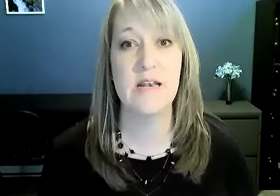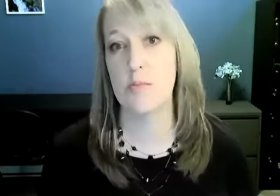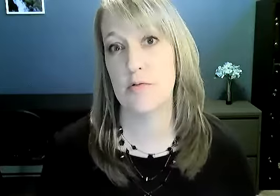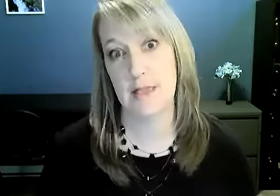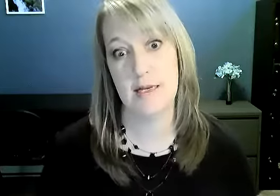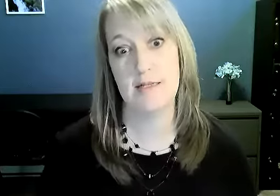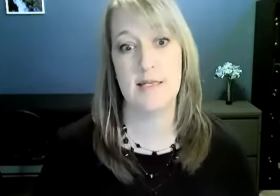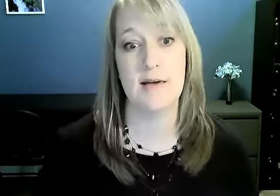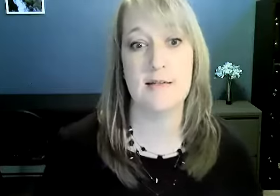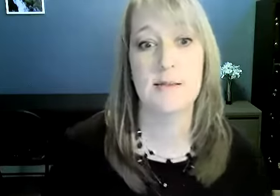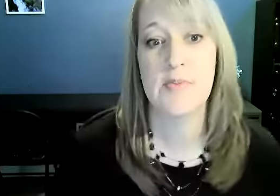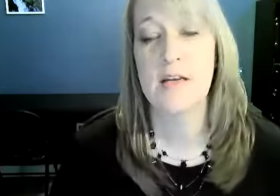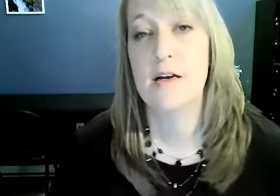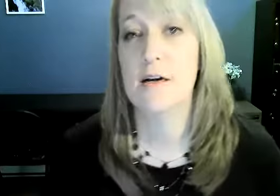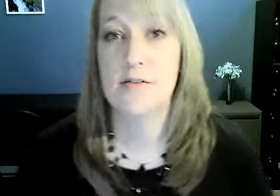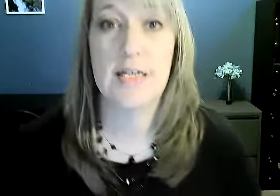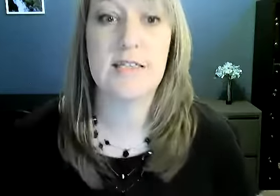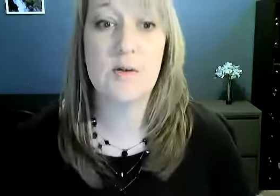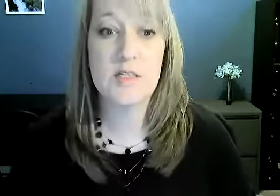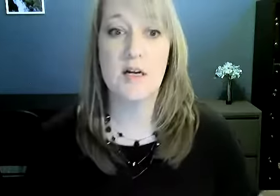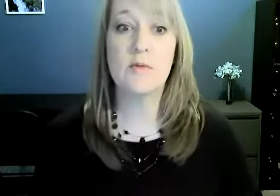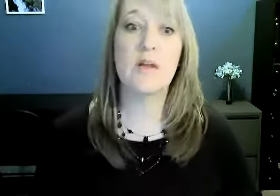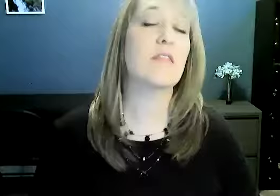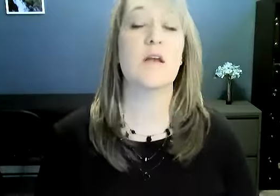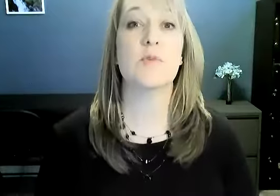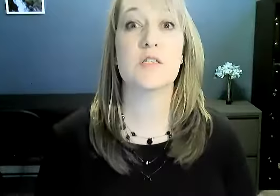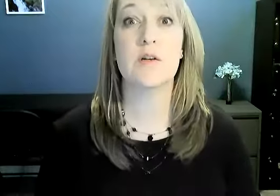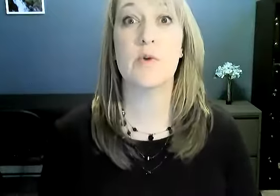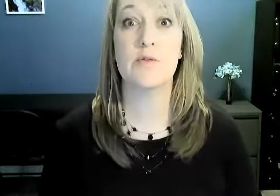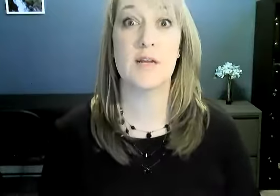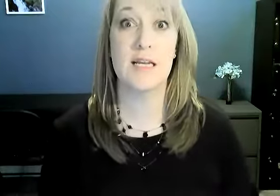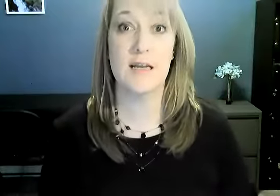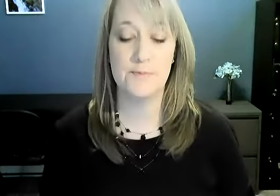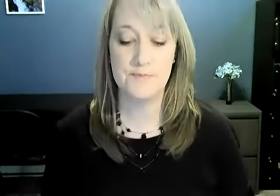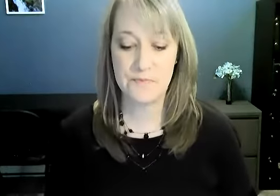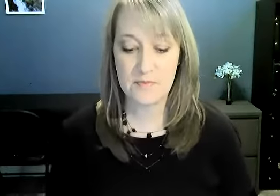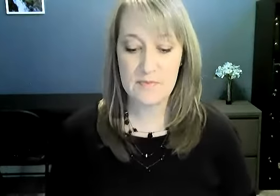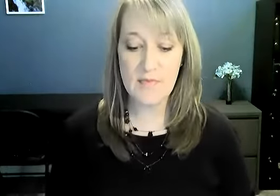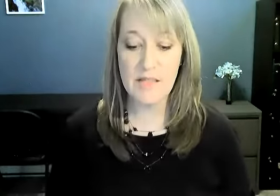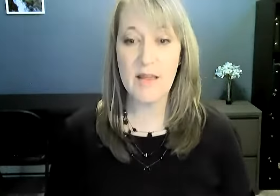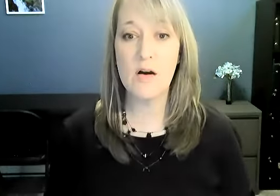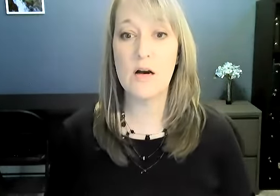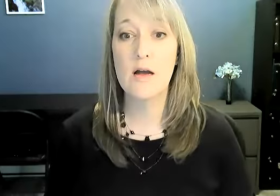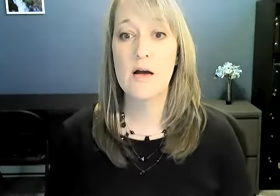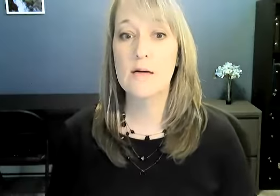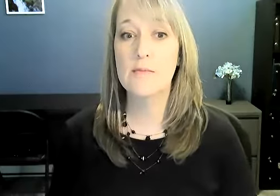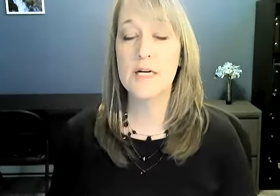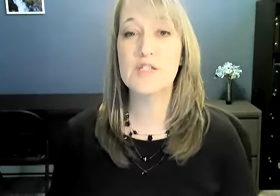number related signs. All right, so we'll start with numbers 31 through 99. They are much